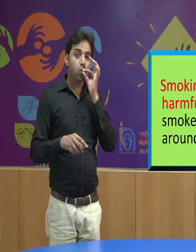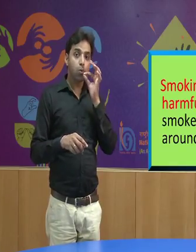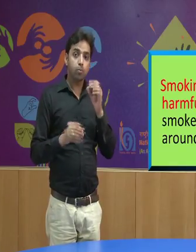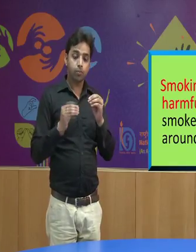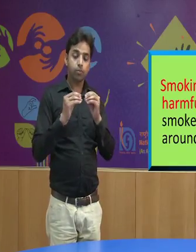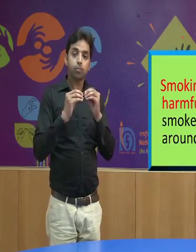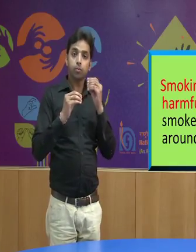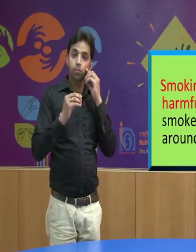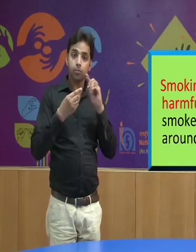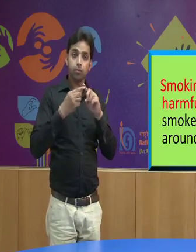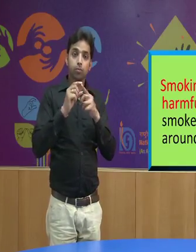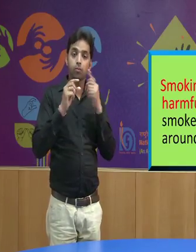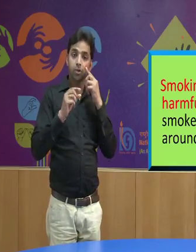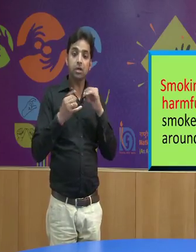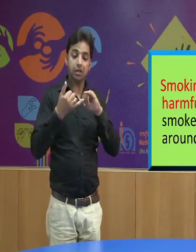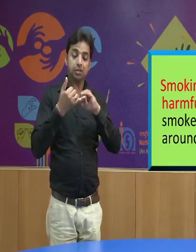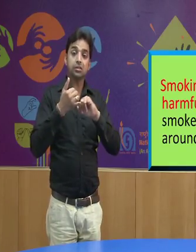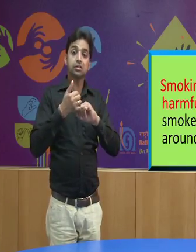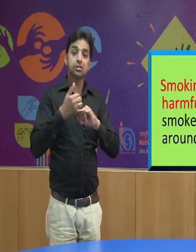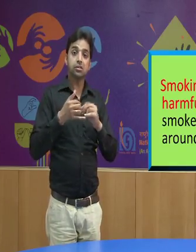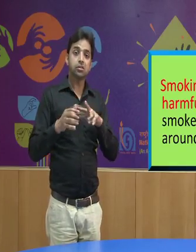or cigarette in the atmosphere.